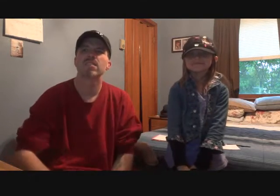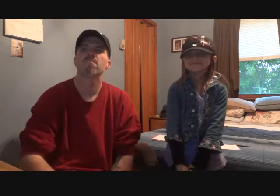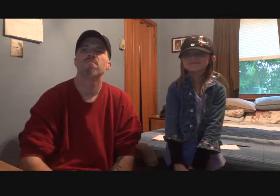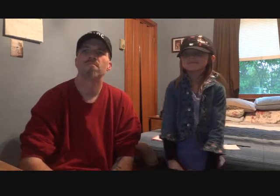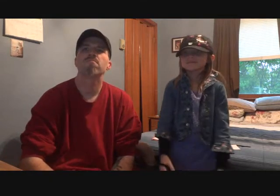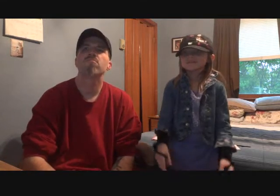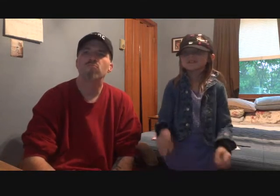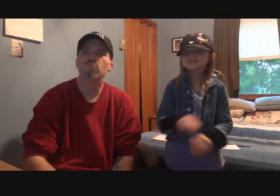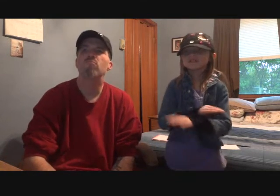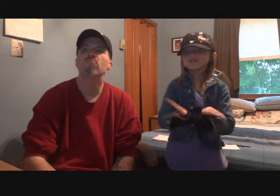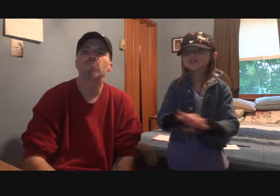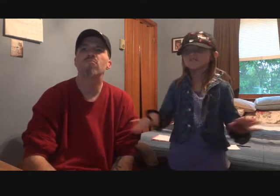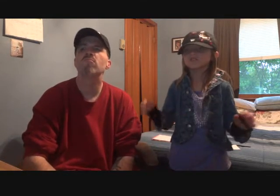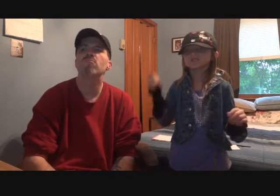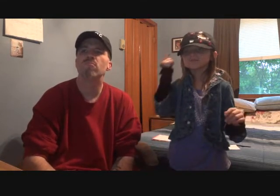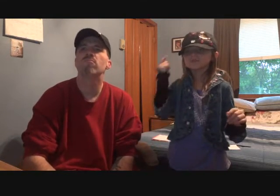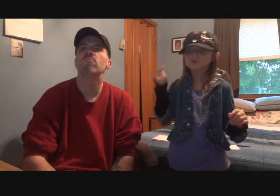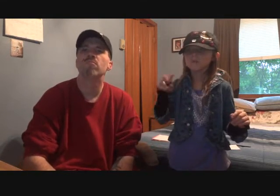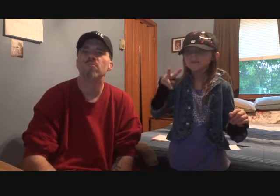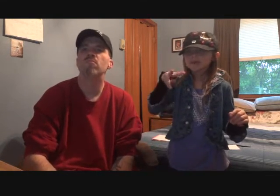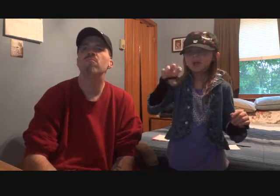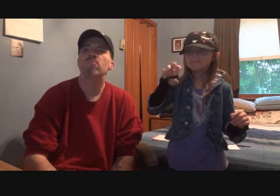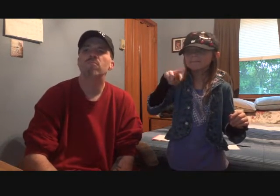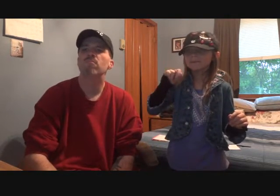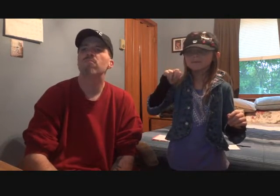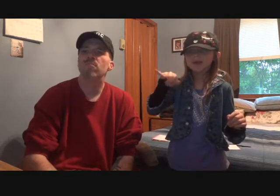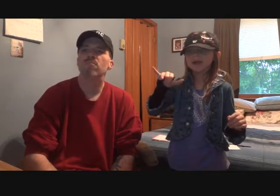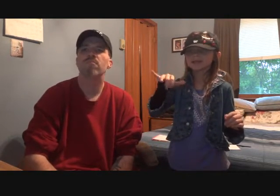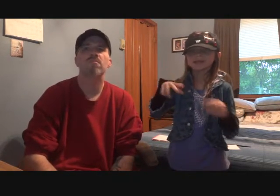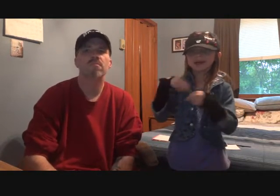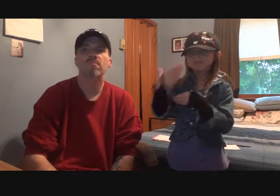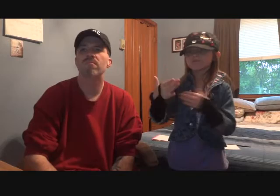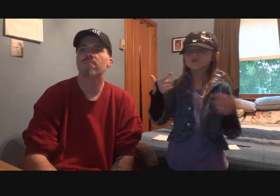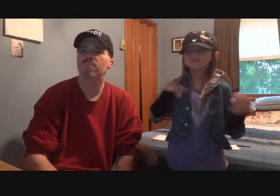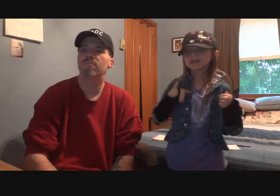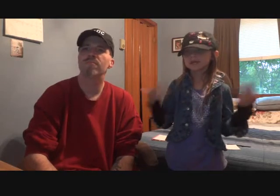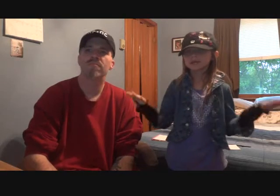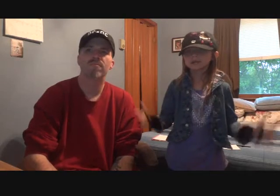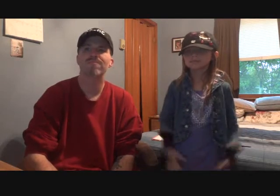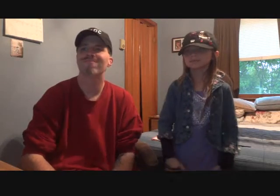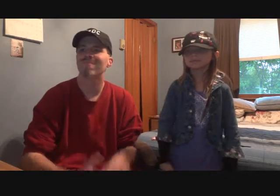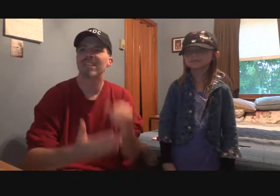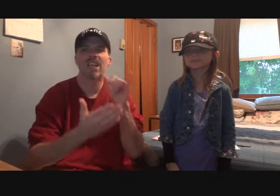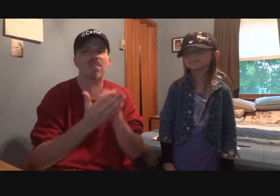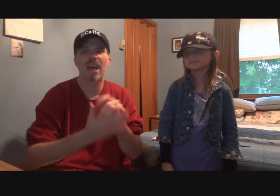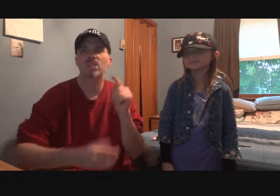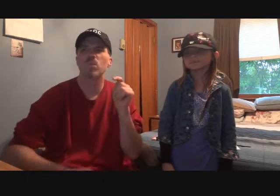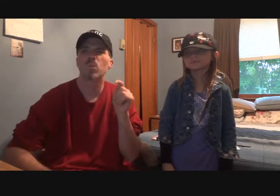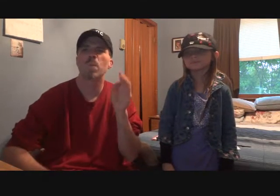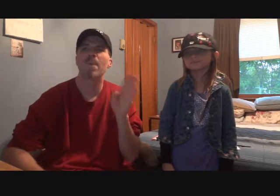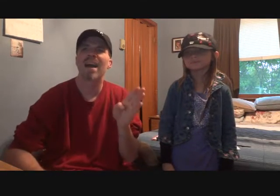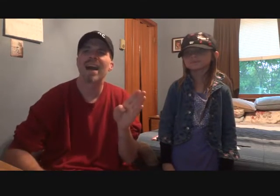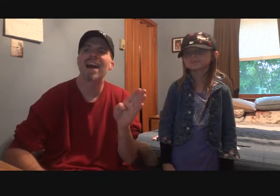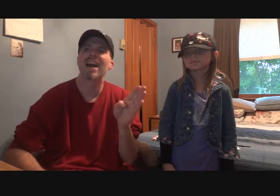And still there never seems to be A single pay left for me That's too bad